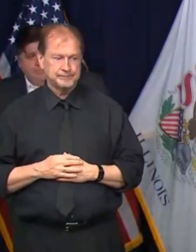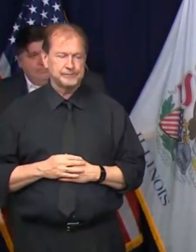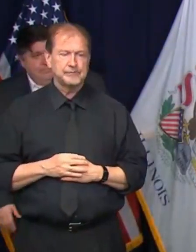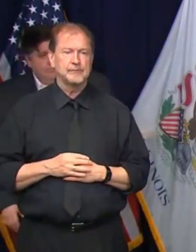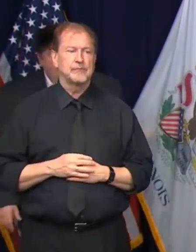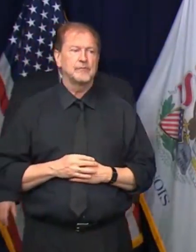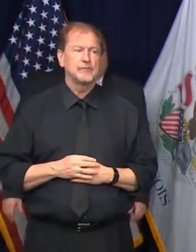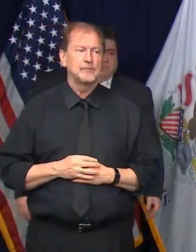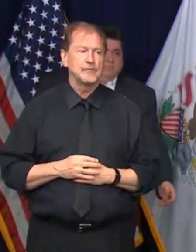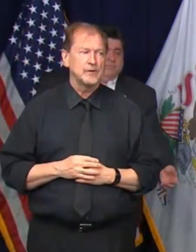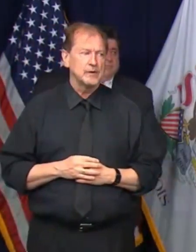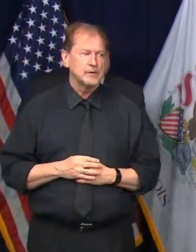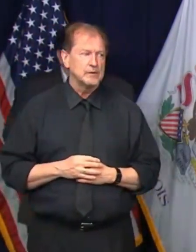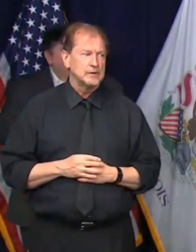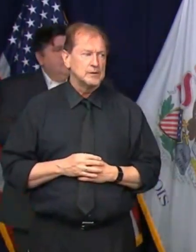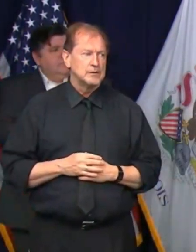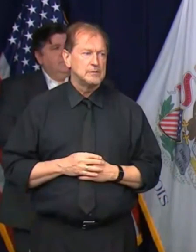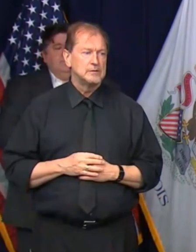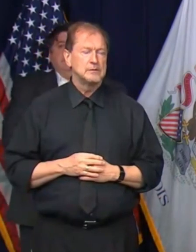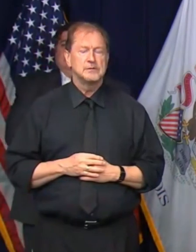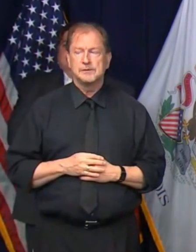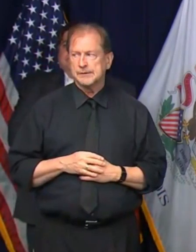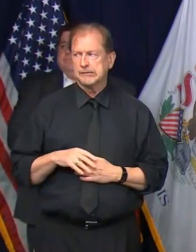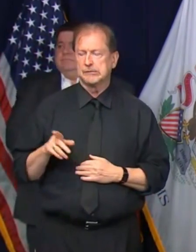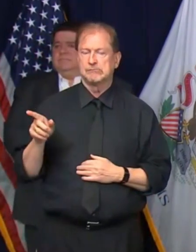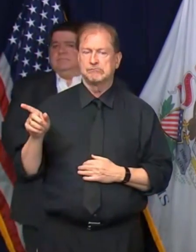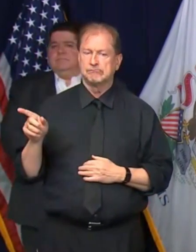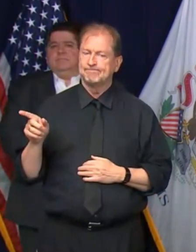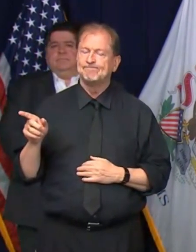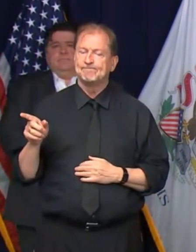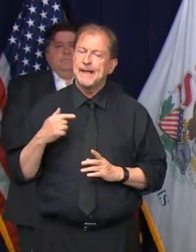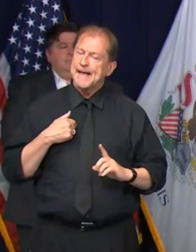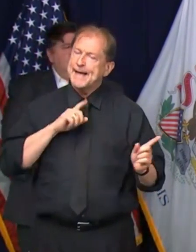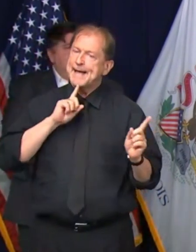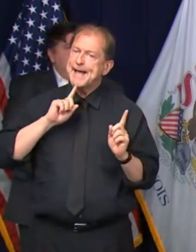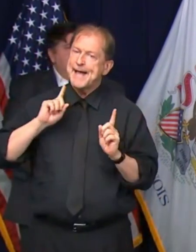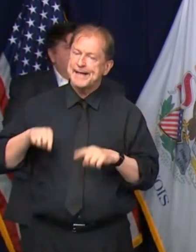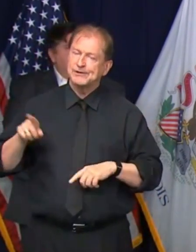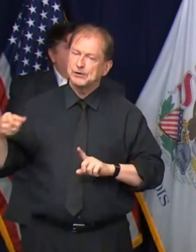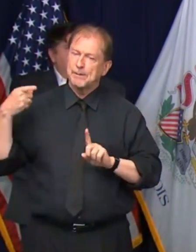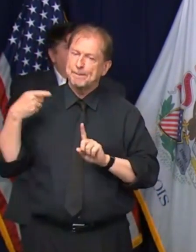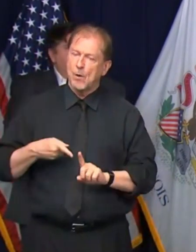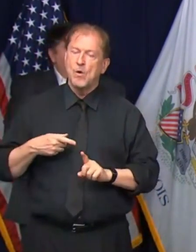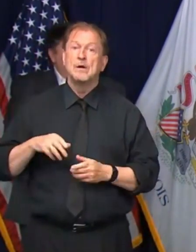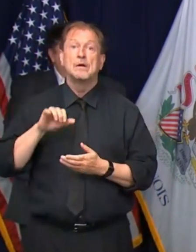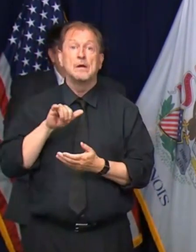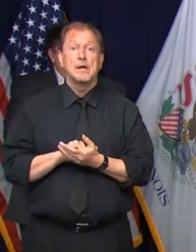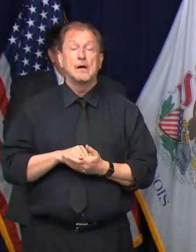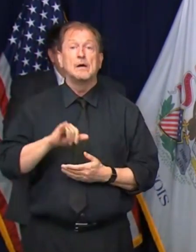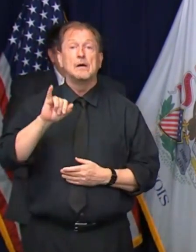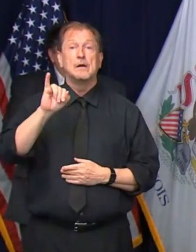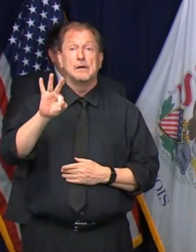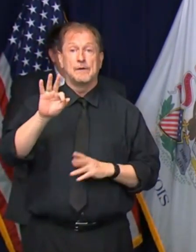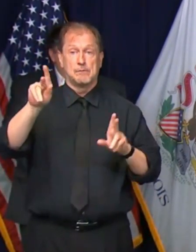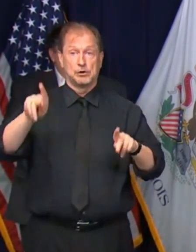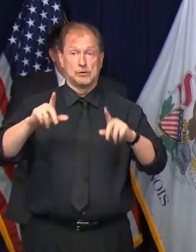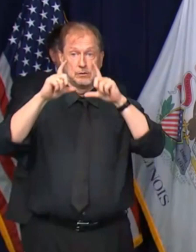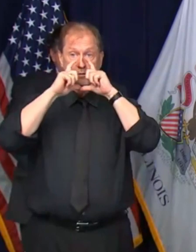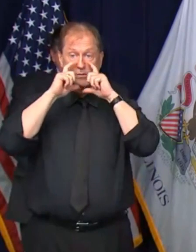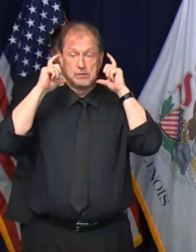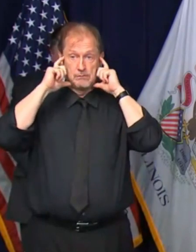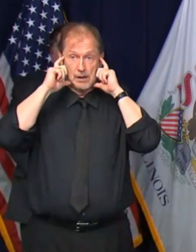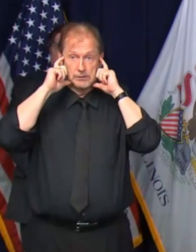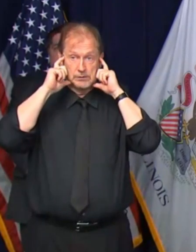So I think an important point to mention there is that if someone is wearing a mask,